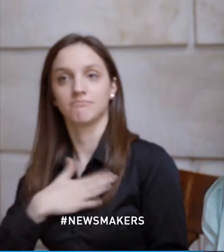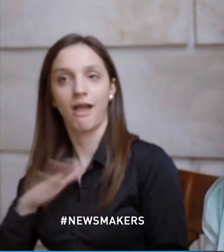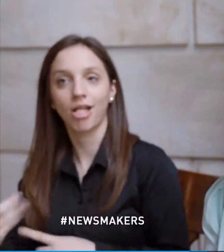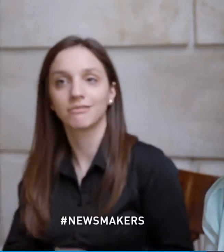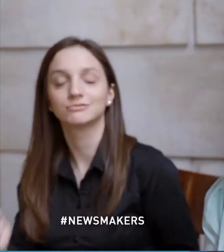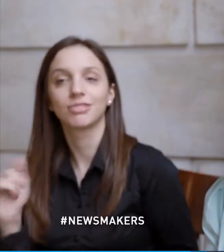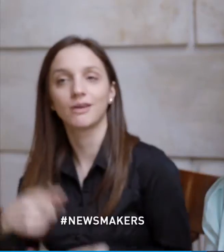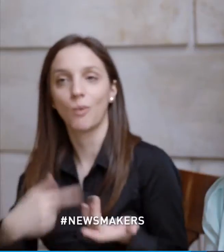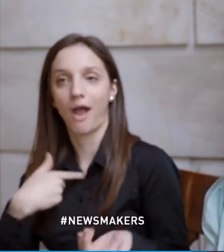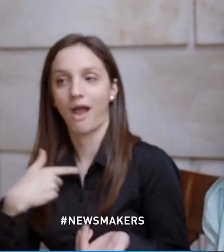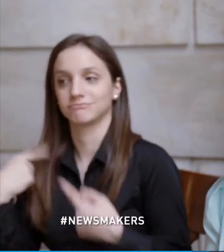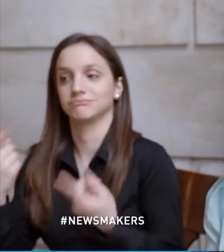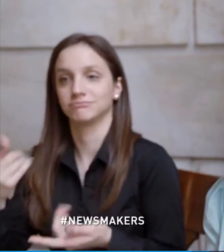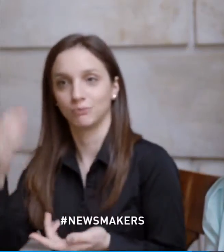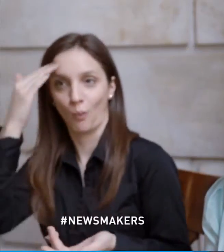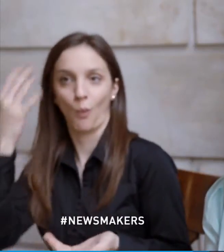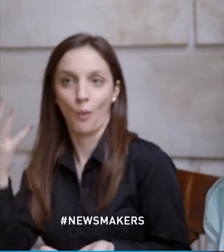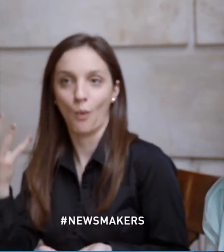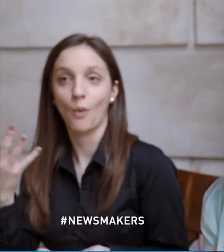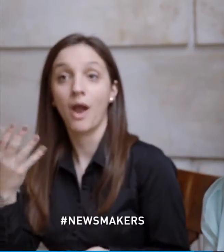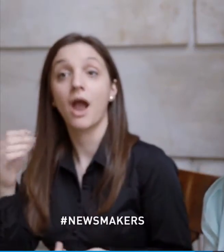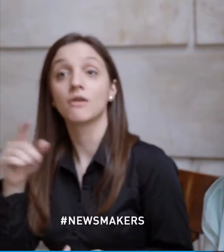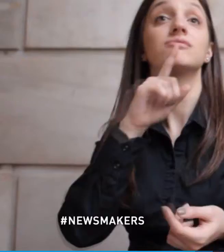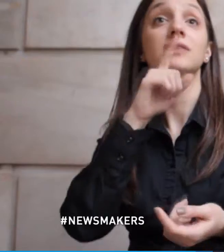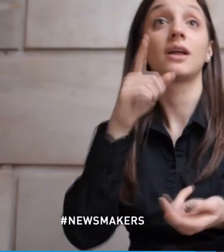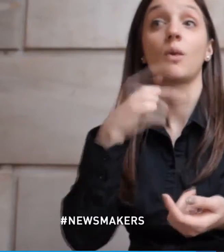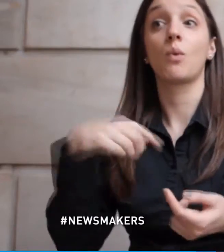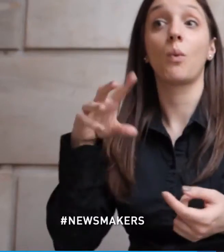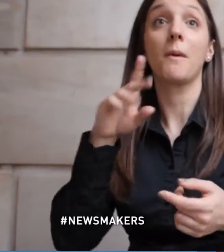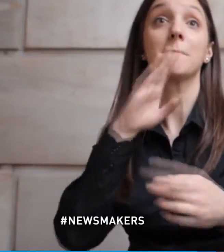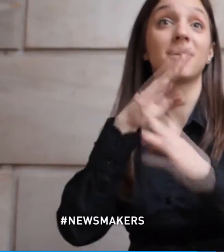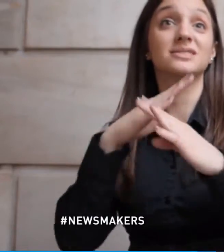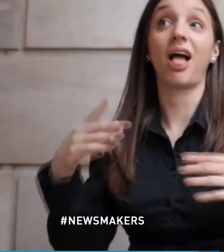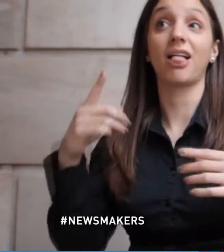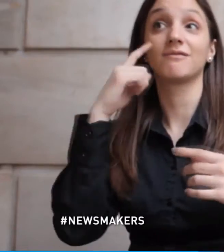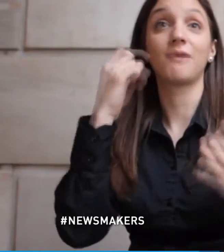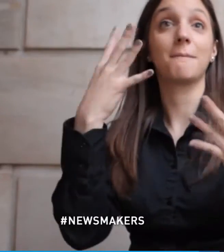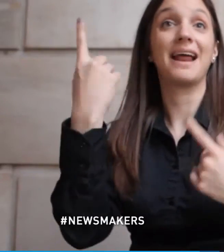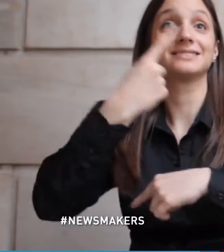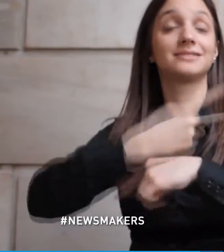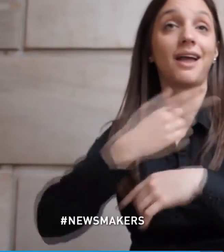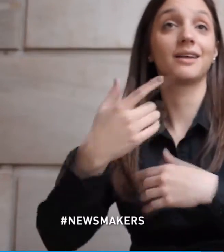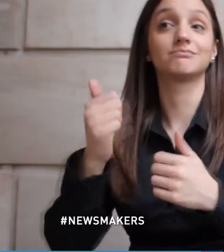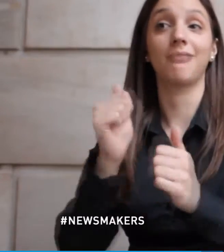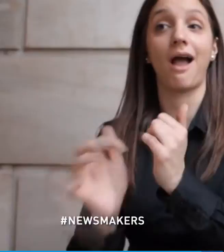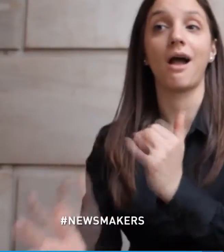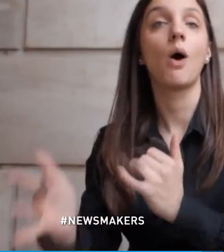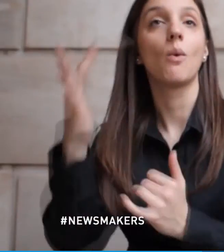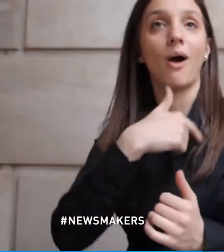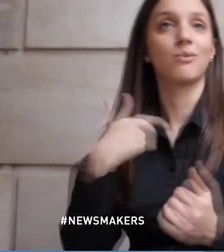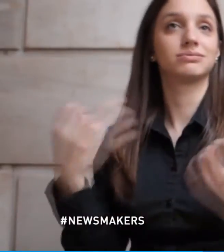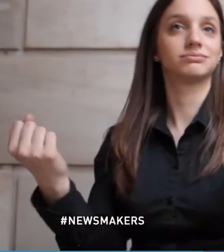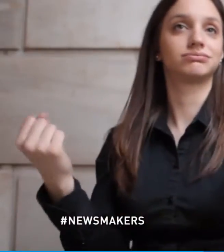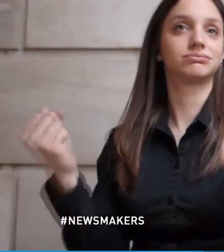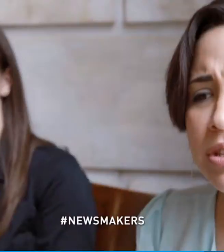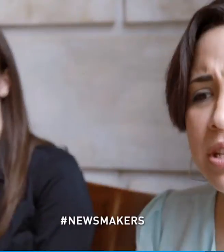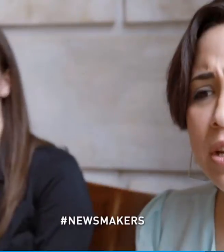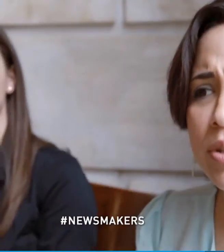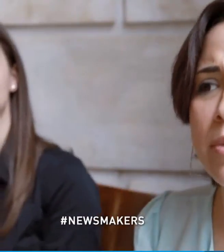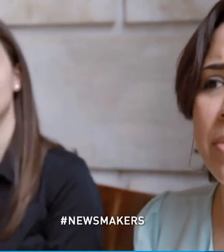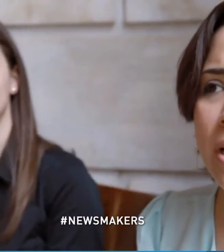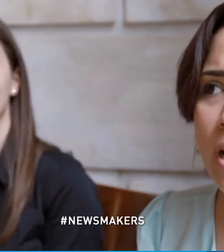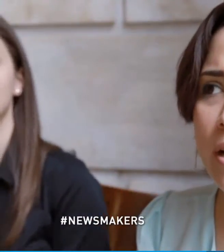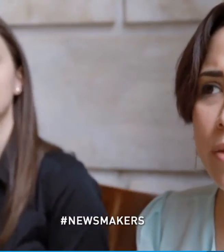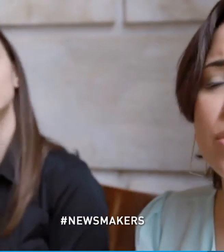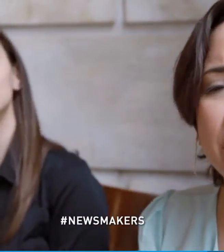learned, and I would, even to the point where we would be silent for days because we would just communicate with each other through sign language. So it